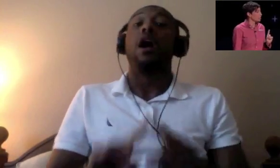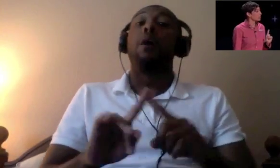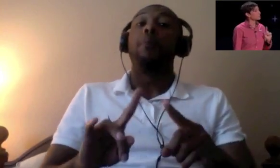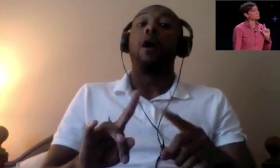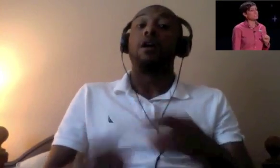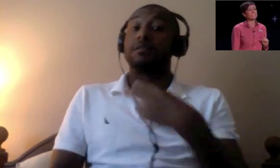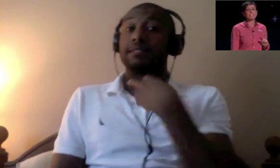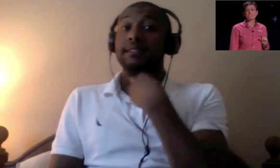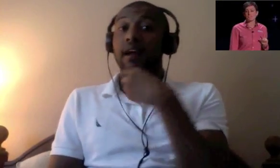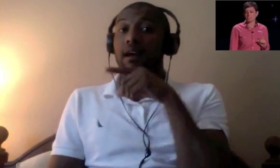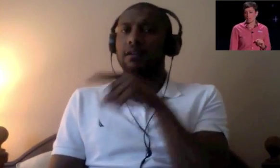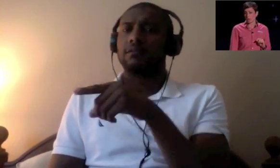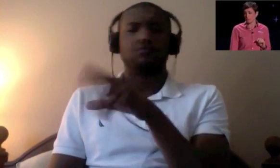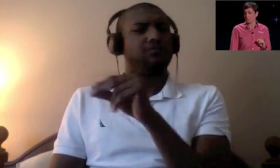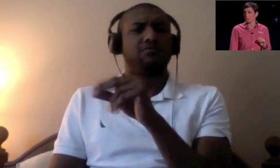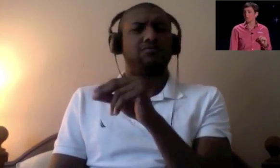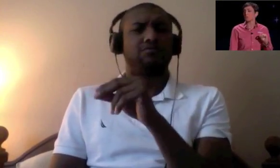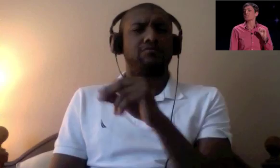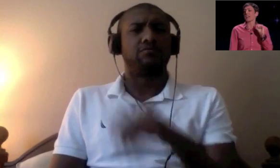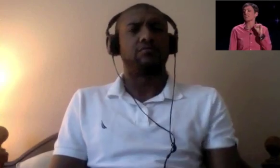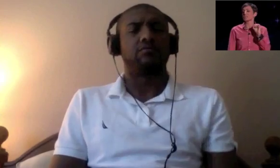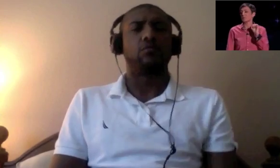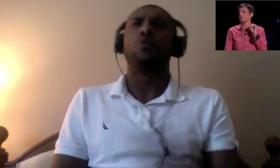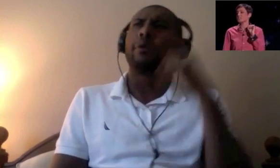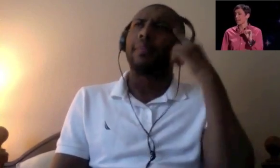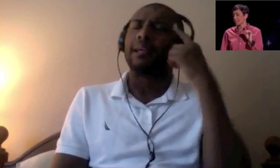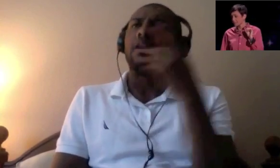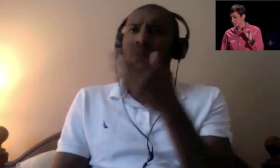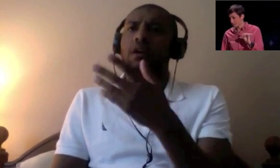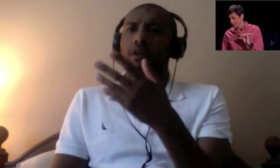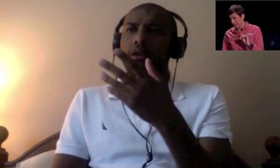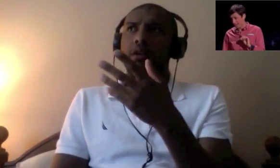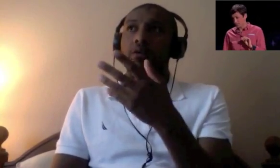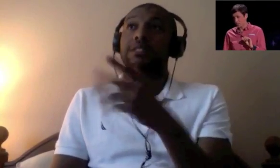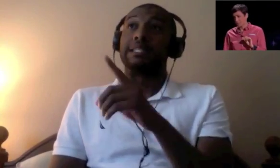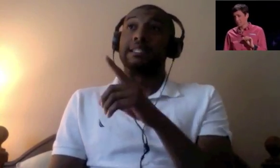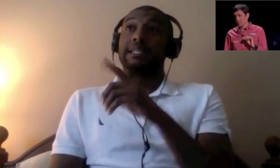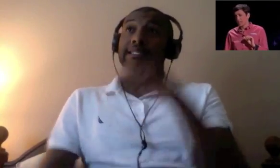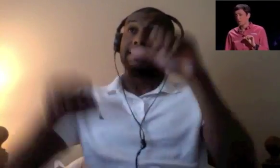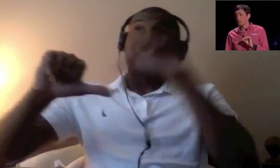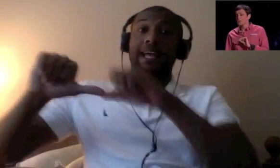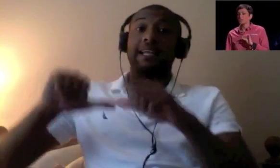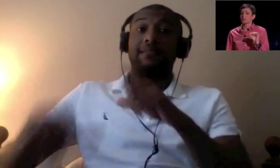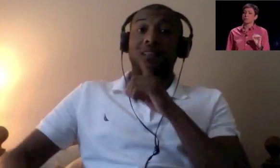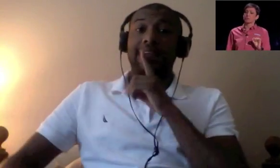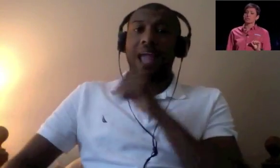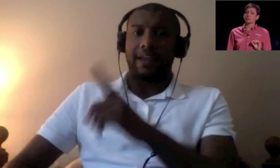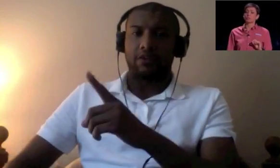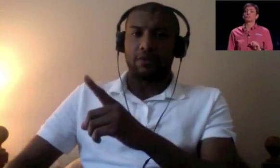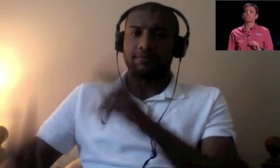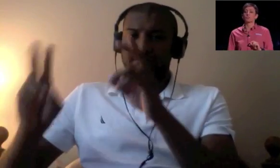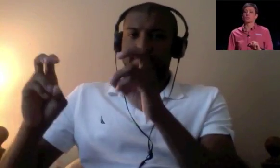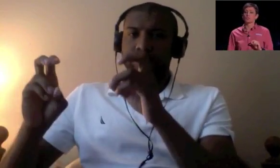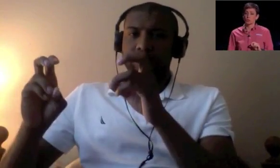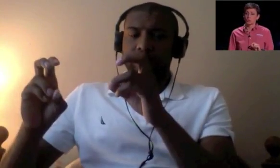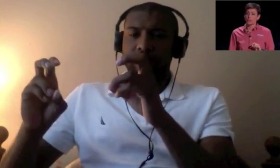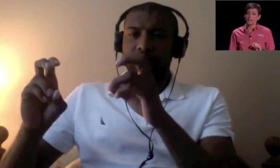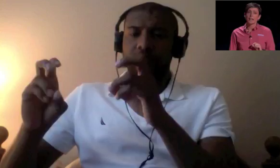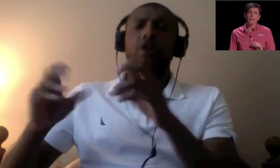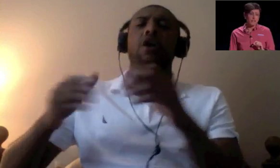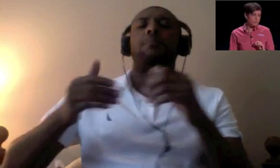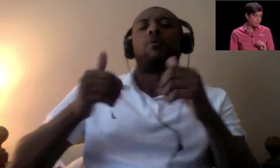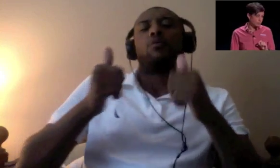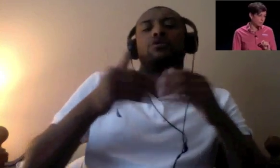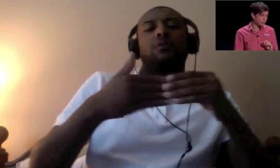it. We considered each of these elements and which ones had to be scientifically accurate, and which ones we could push and pull to suit the